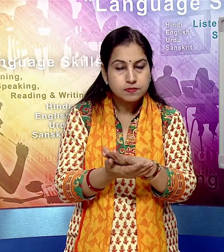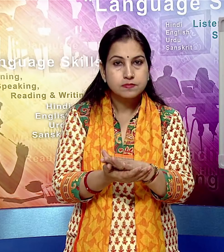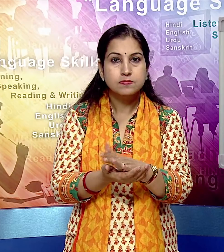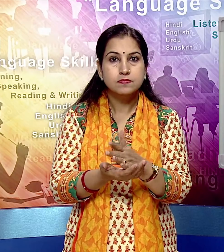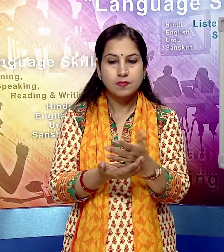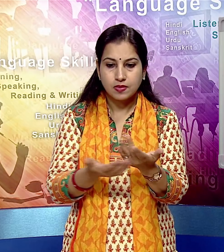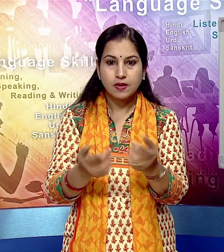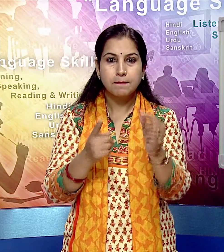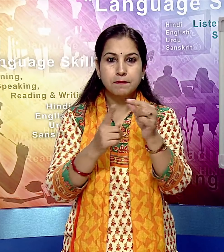roasted papad,